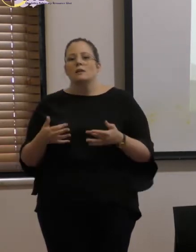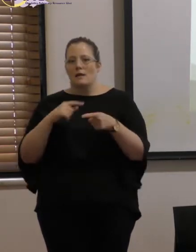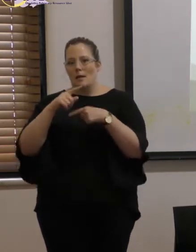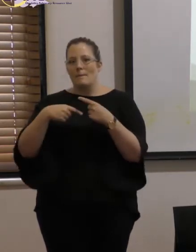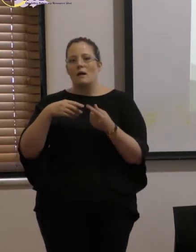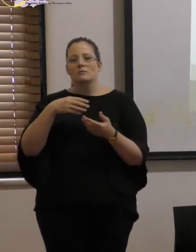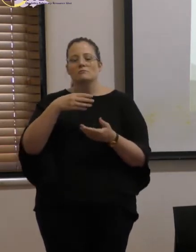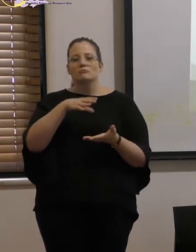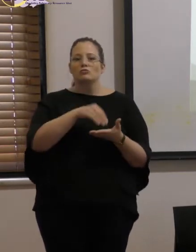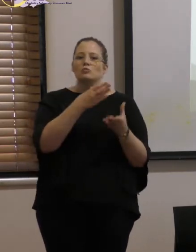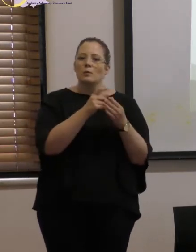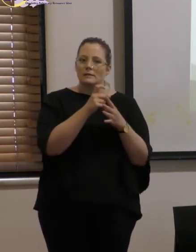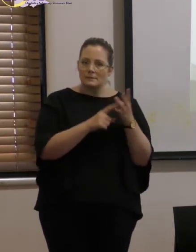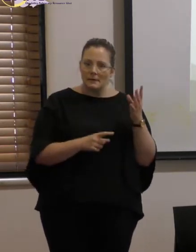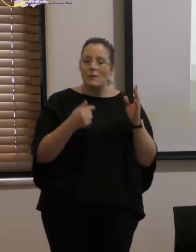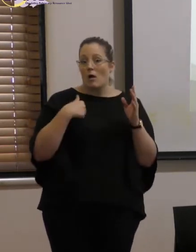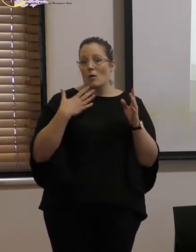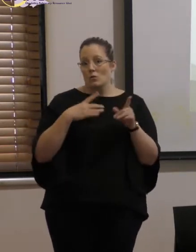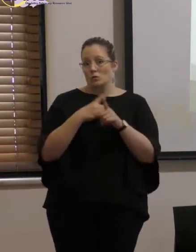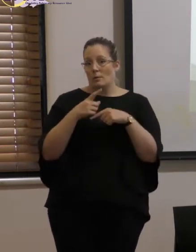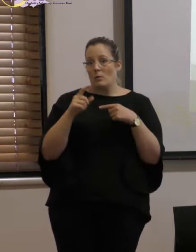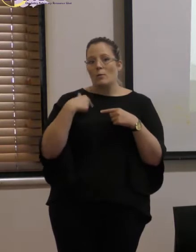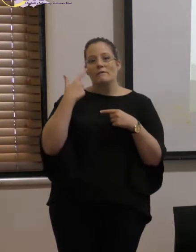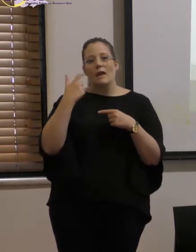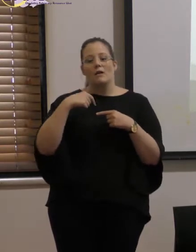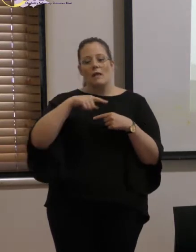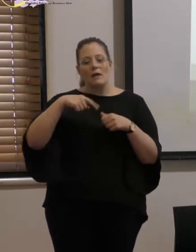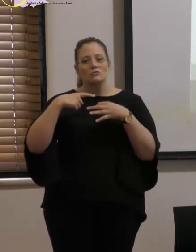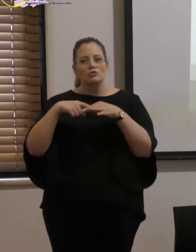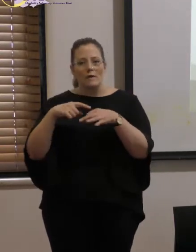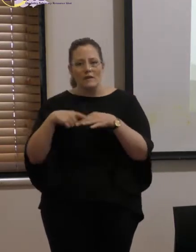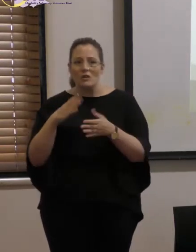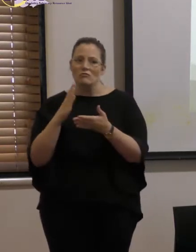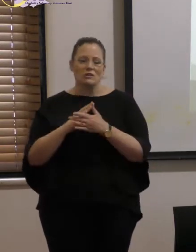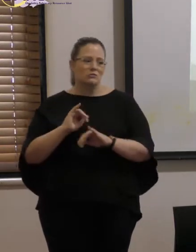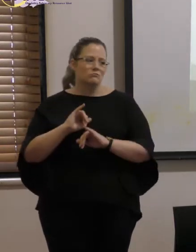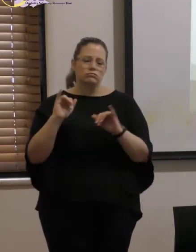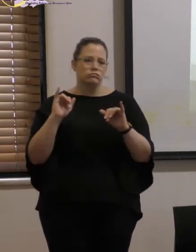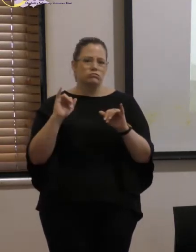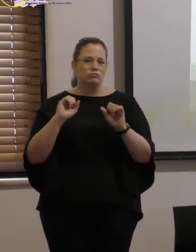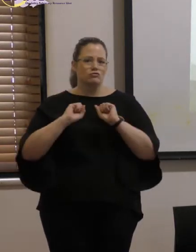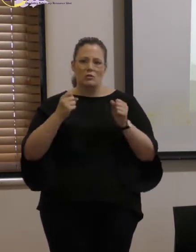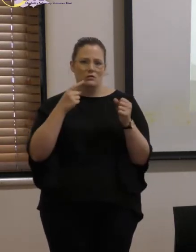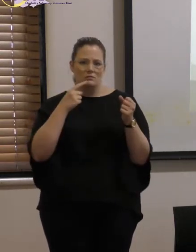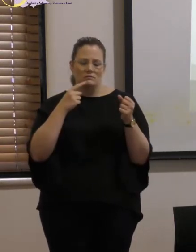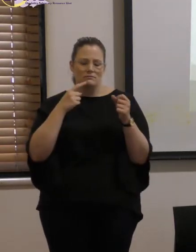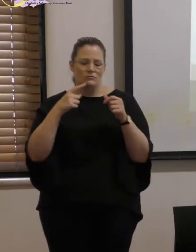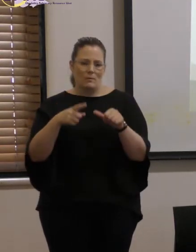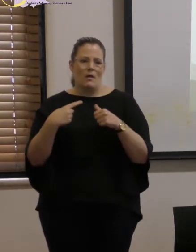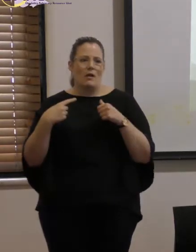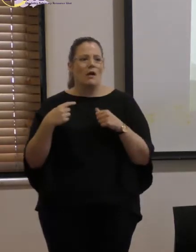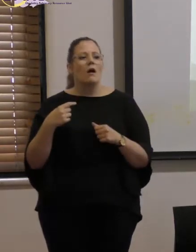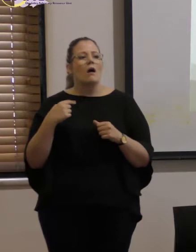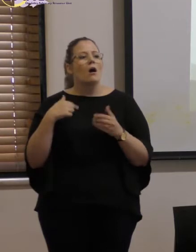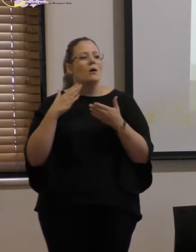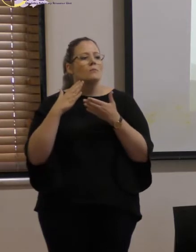to you about what we found in our survey, which is shocking in a minute, but I just wanted to talk about, I think many of you would have seen the